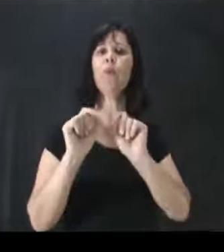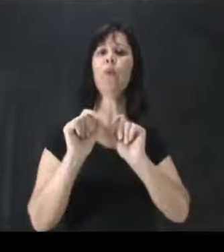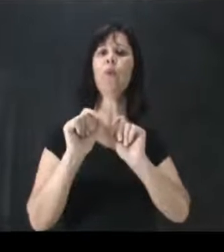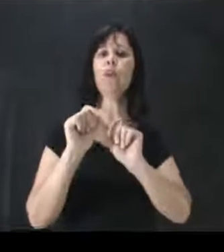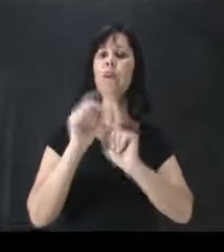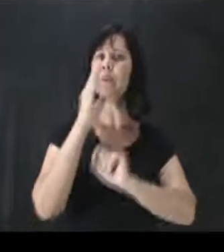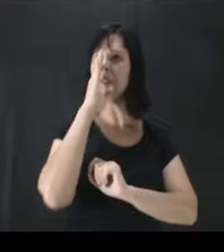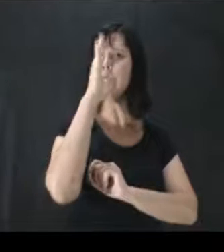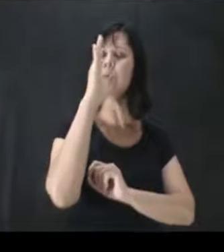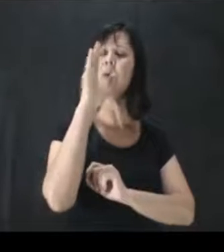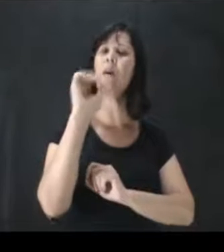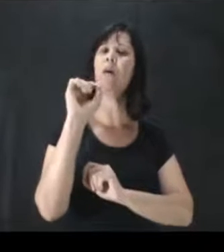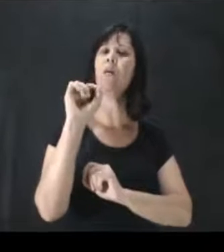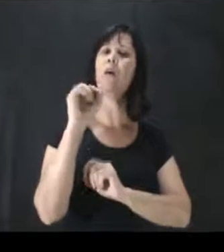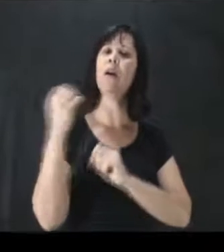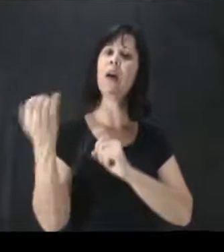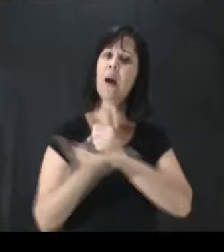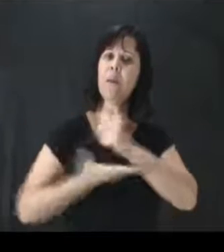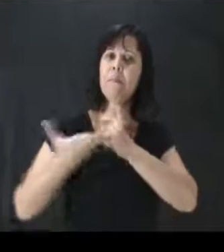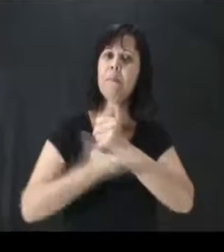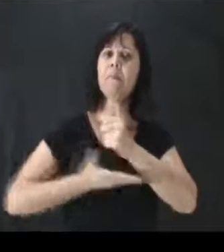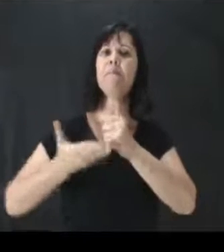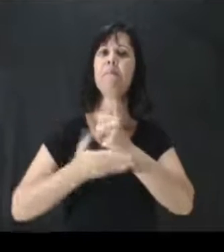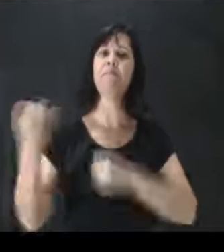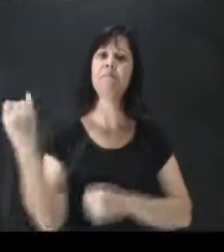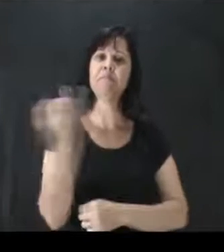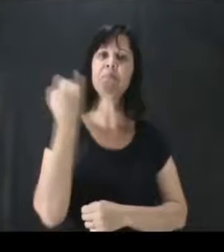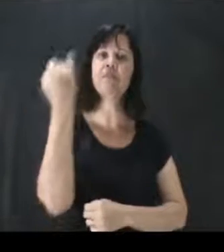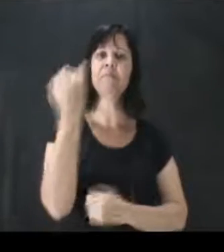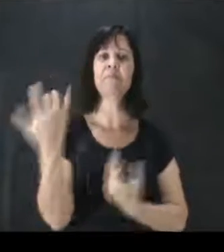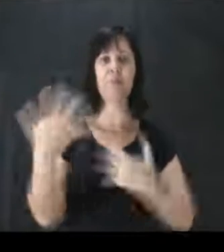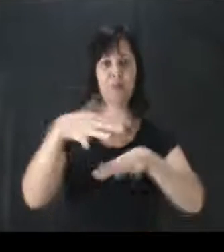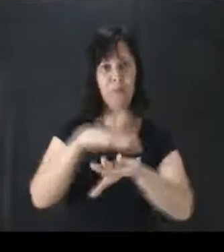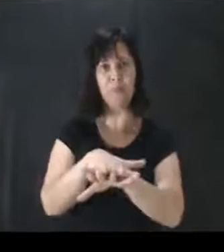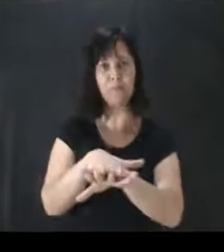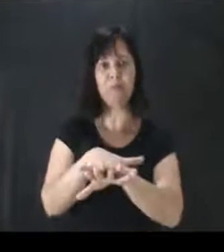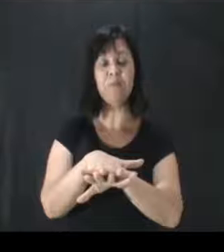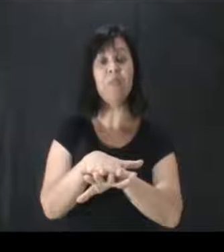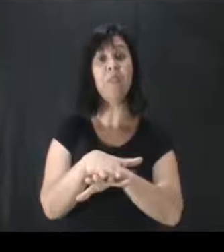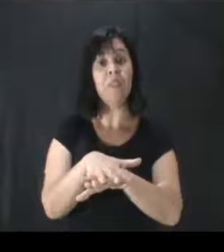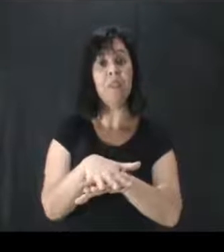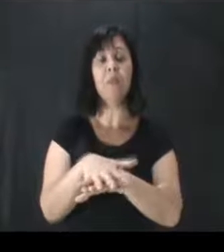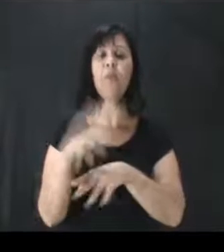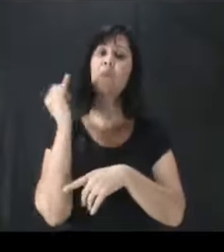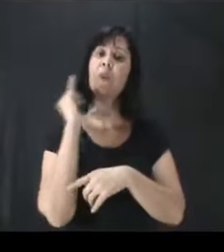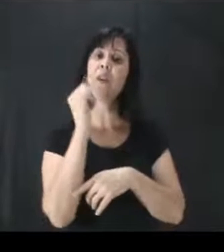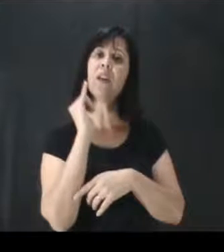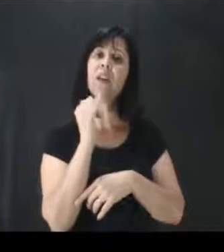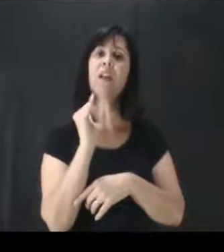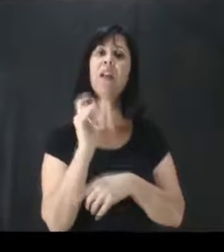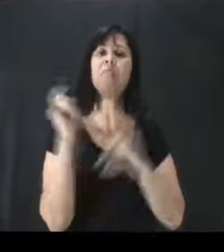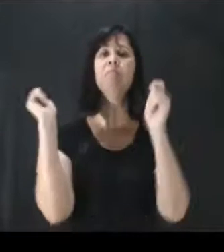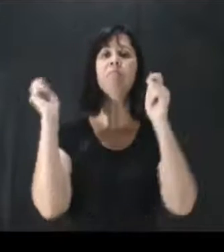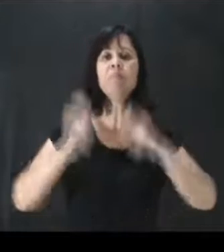some principles that I understand as essential for the inclusion. The narratives